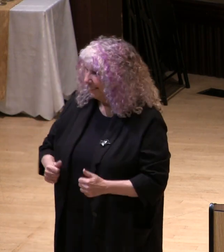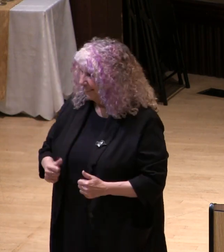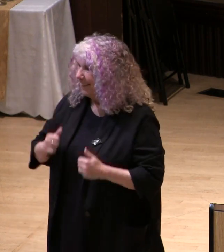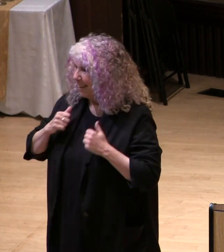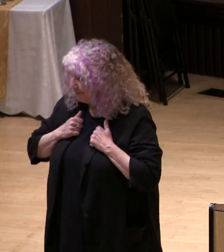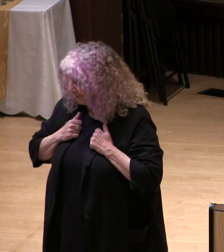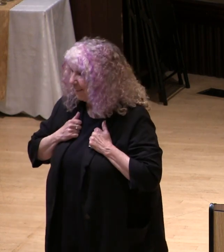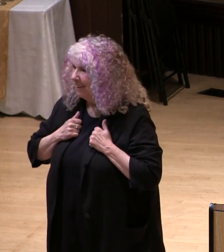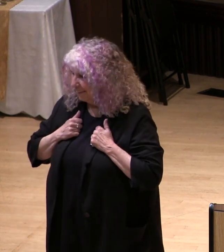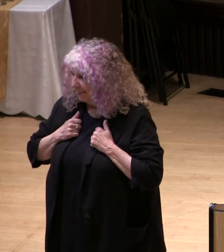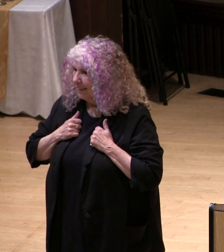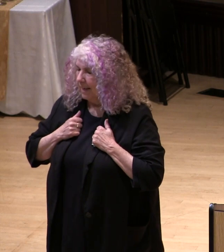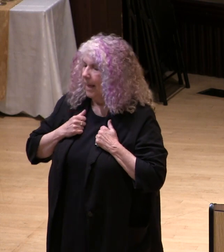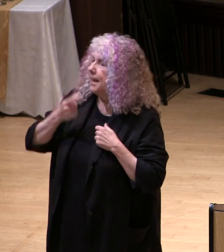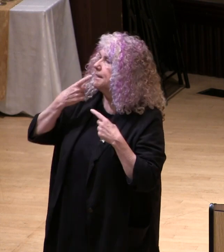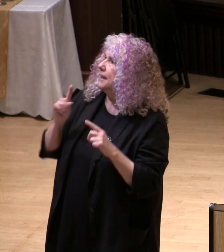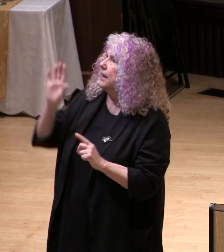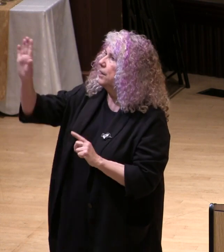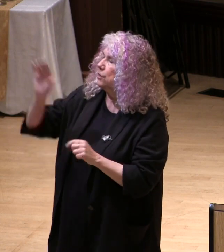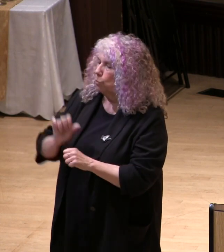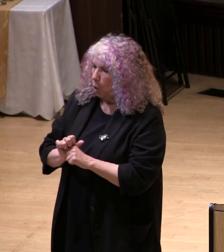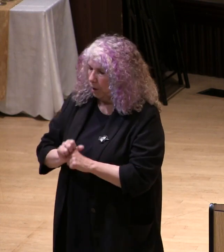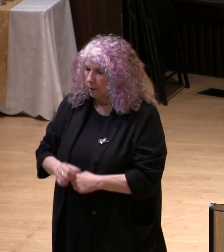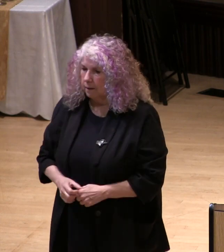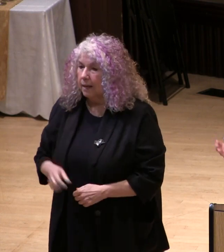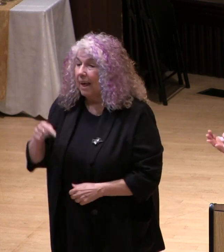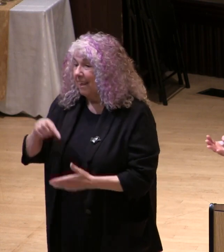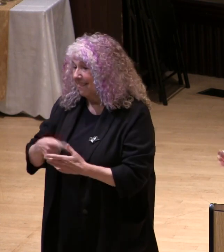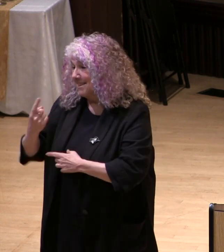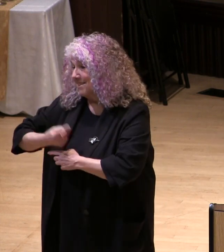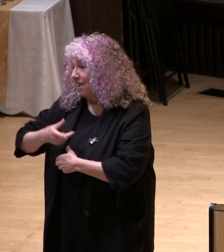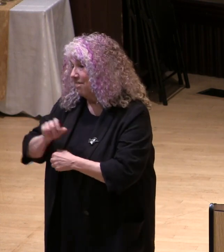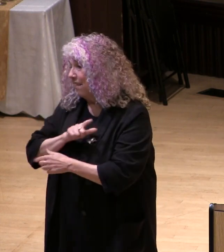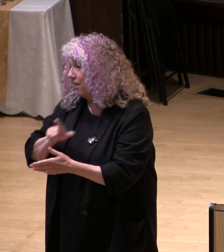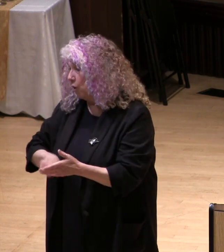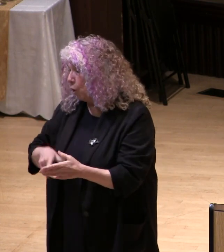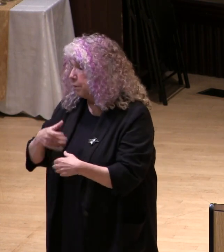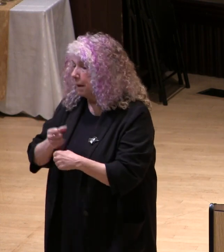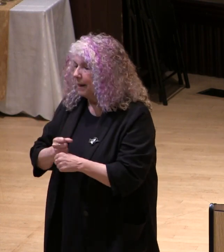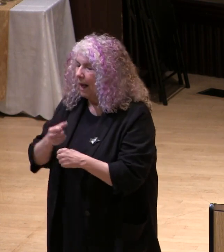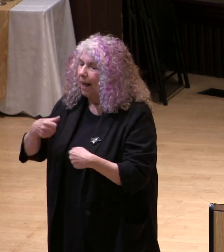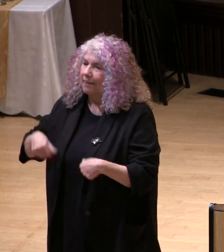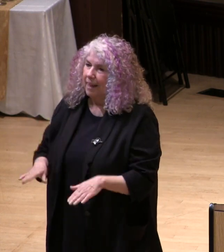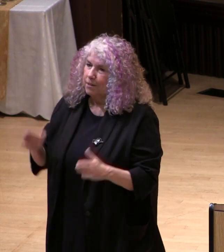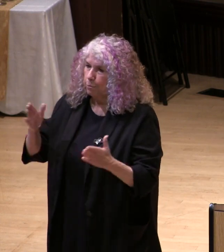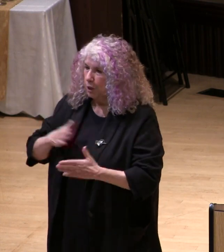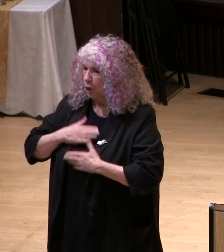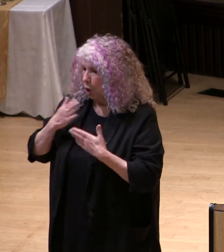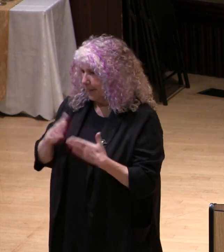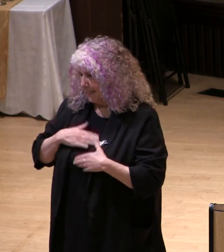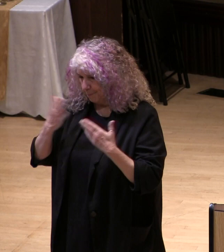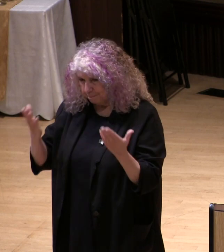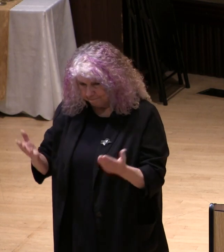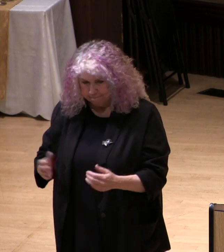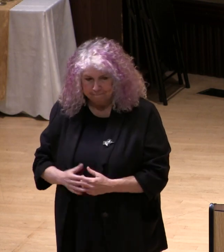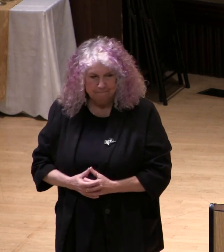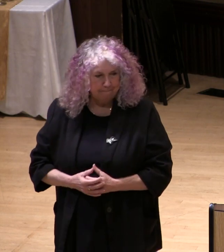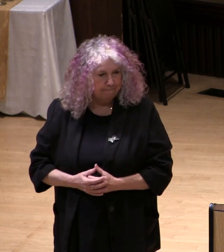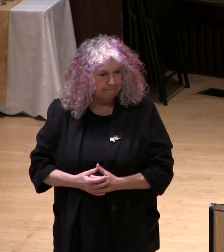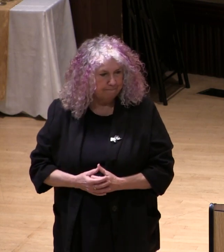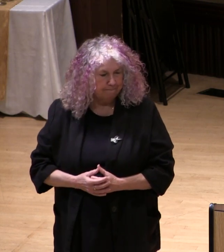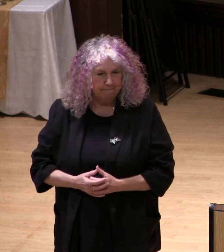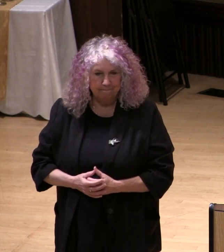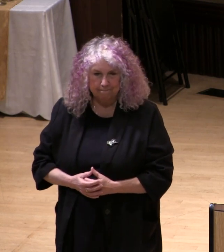live and declare God's work. This is the day the Lord has made. Let us rejoice and be